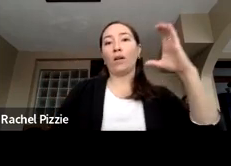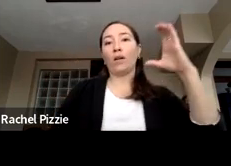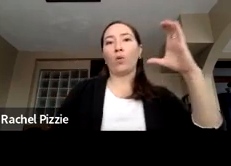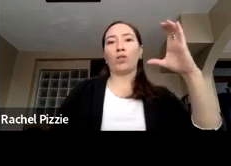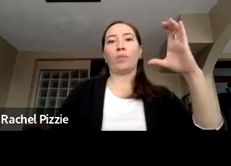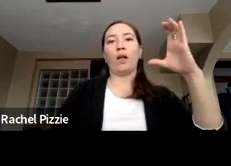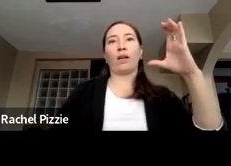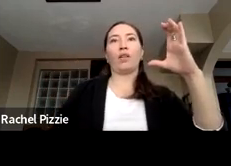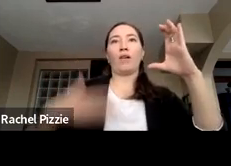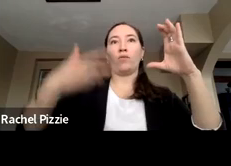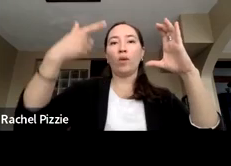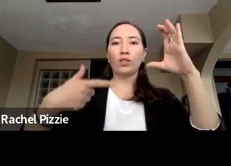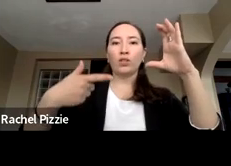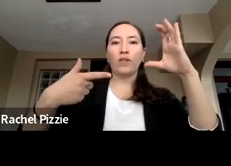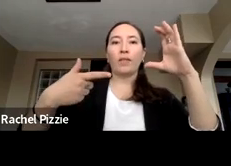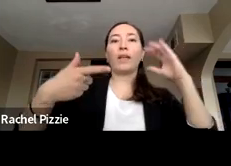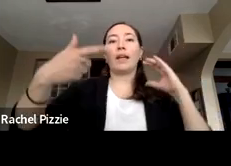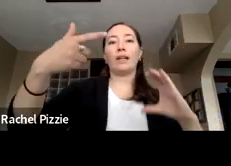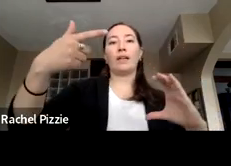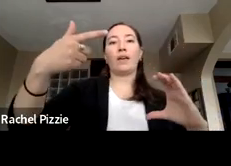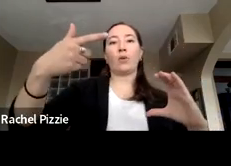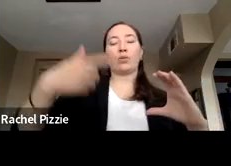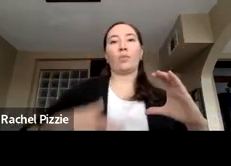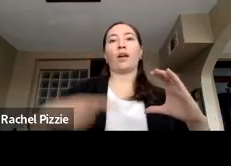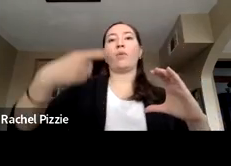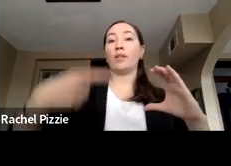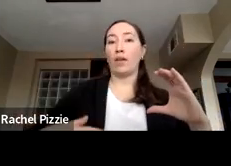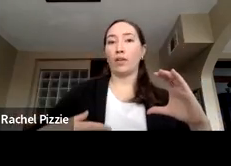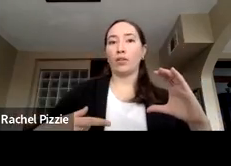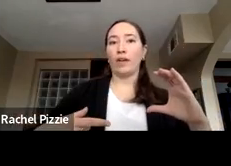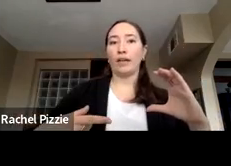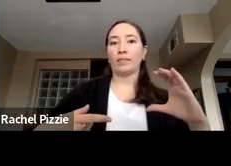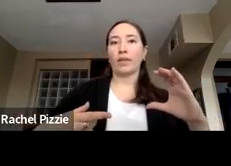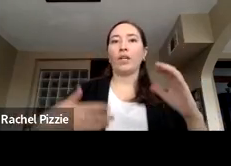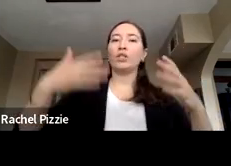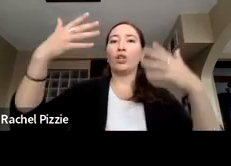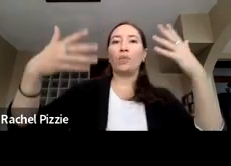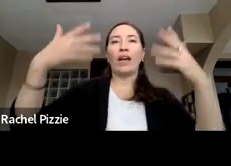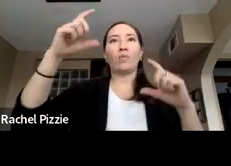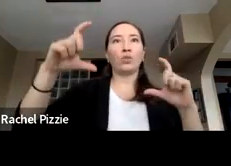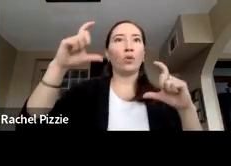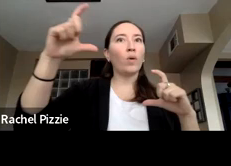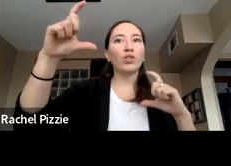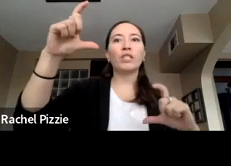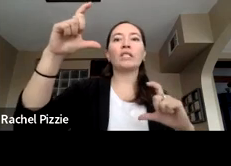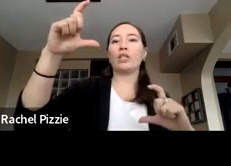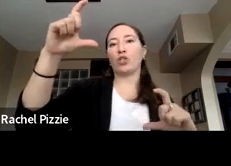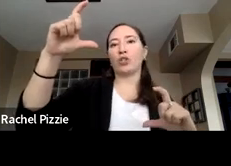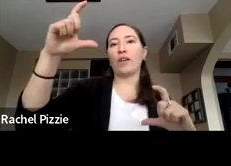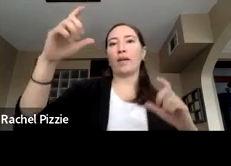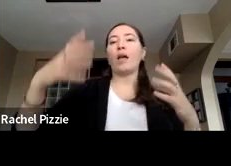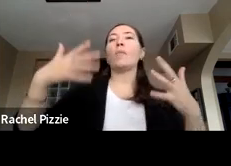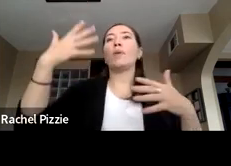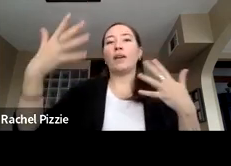in one question block, you have one survey, and in another question block, you have another survey. So you may have multiple questions in